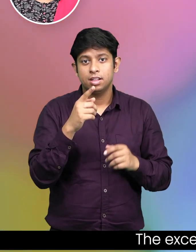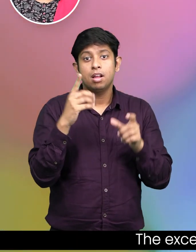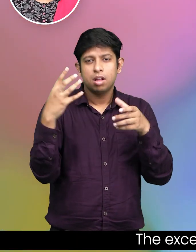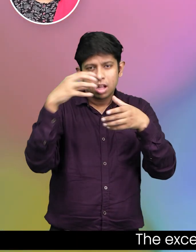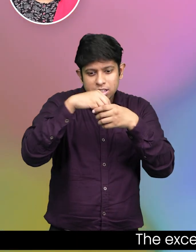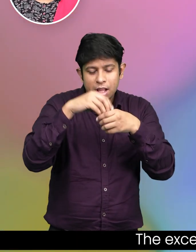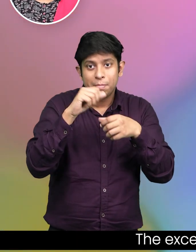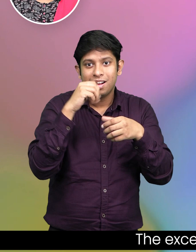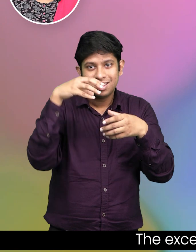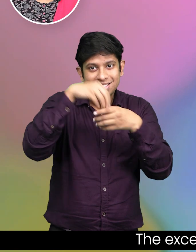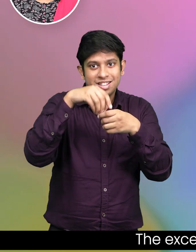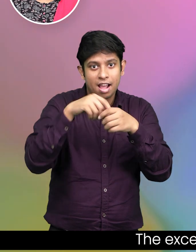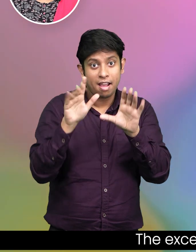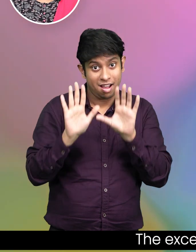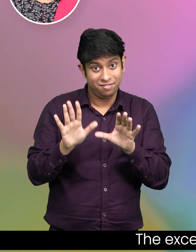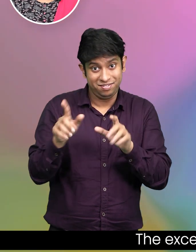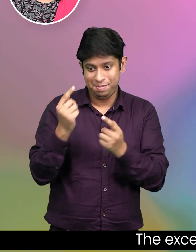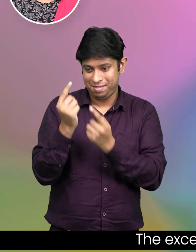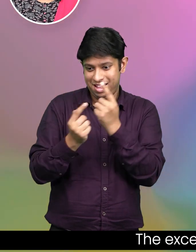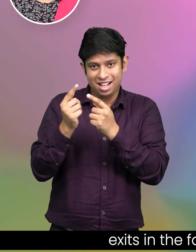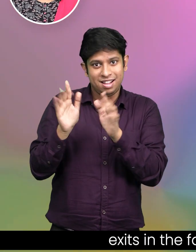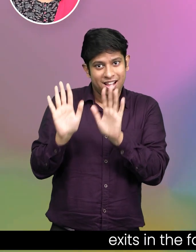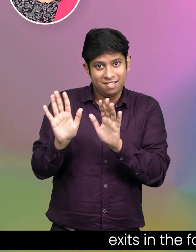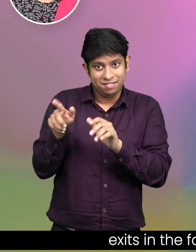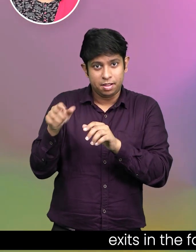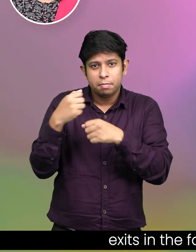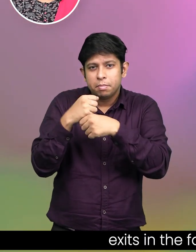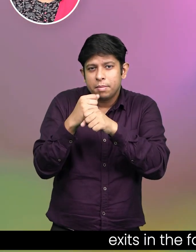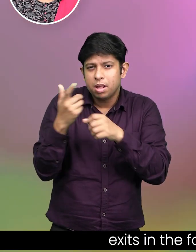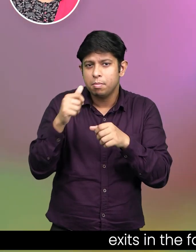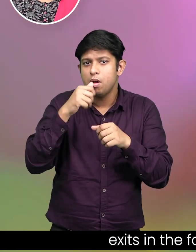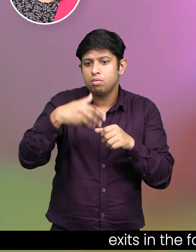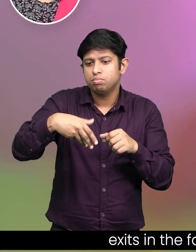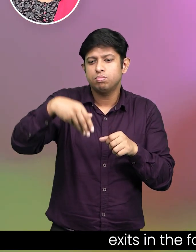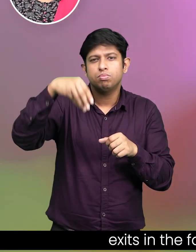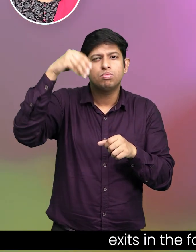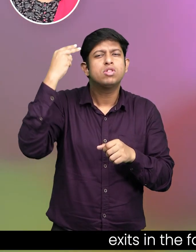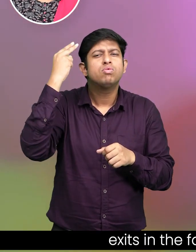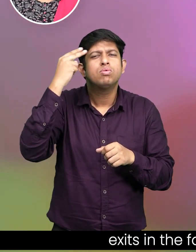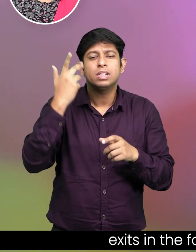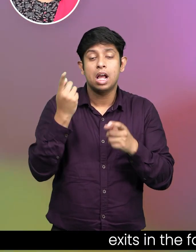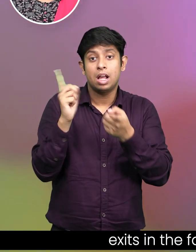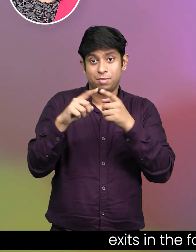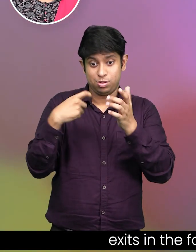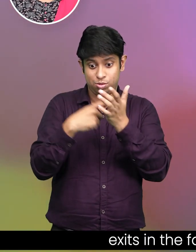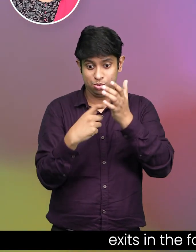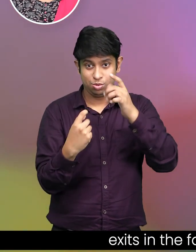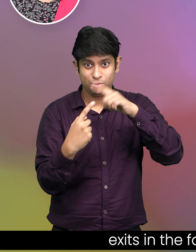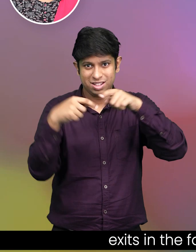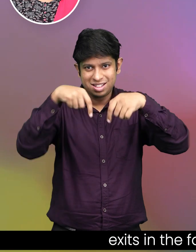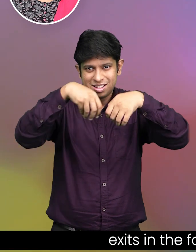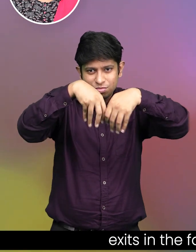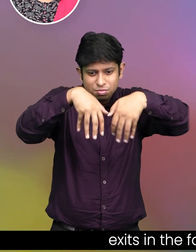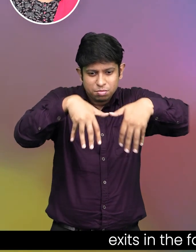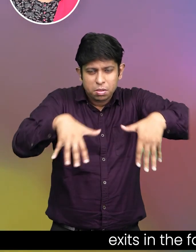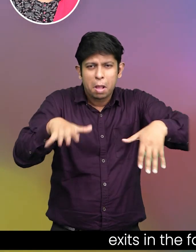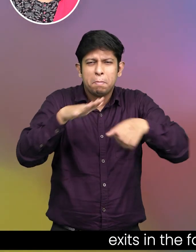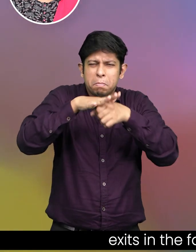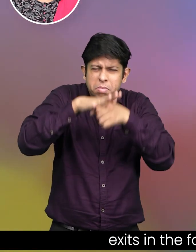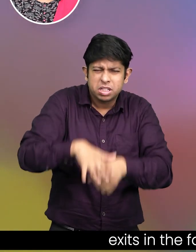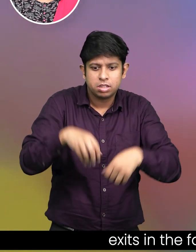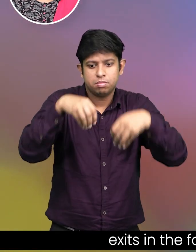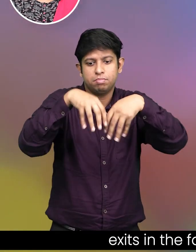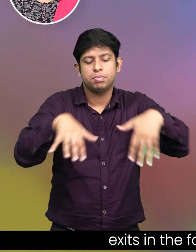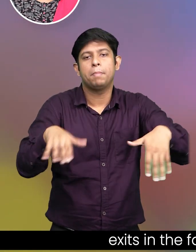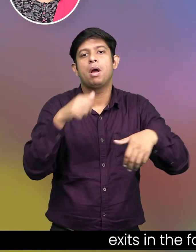The excess water present in the plants exits in the form of a liquid due to root pressure.